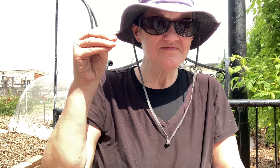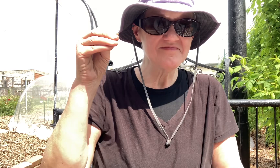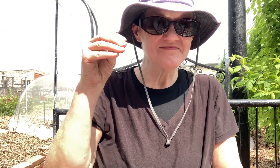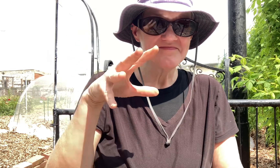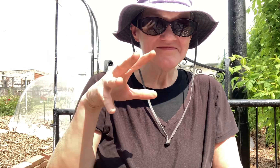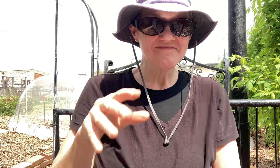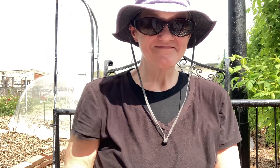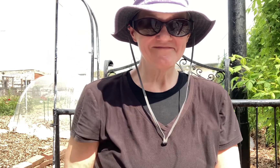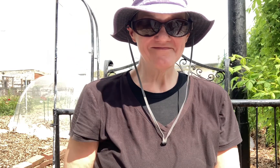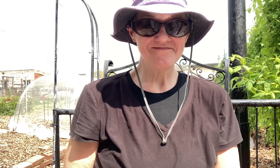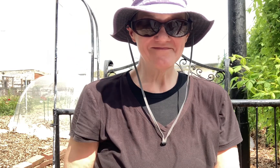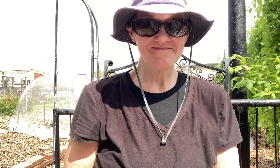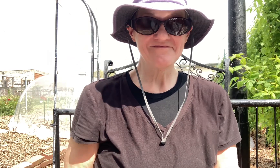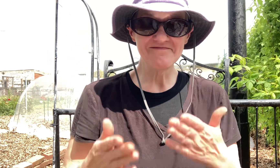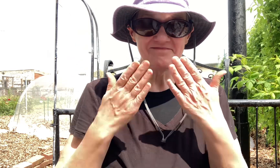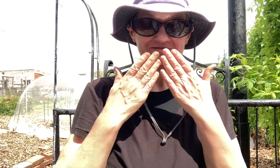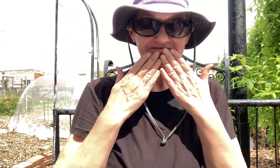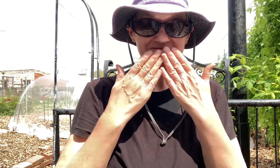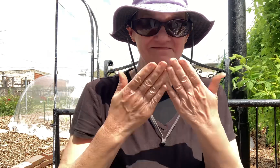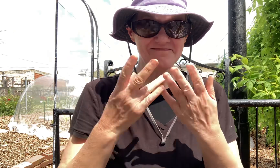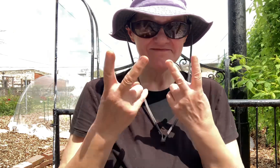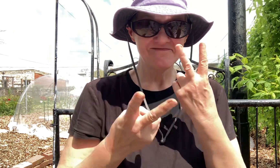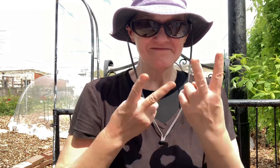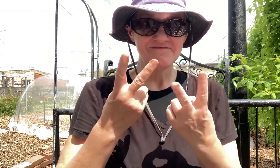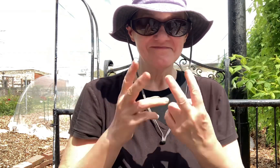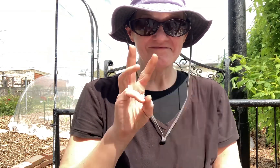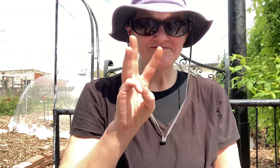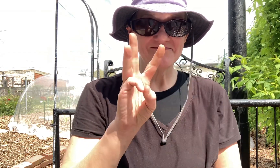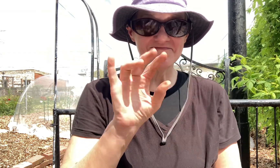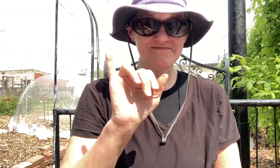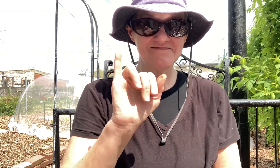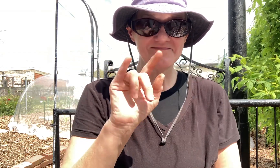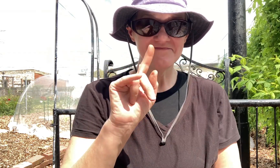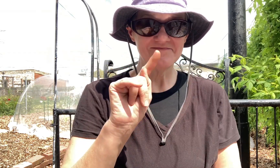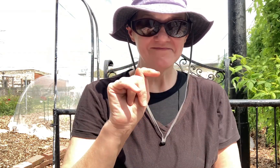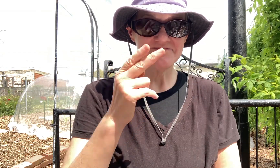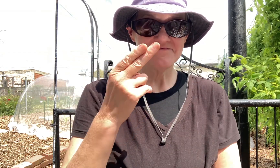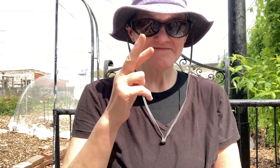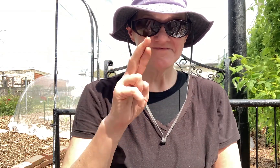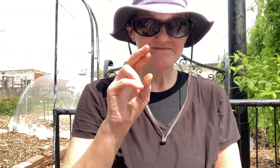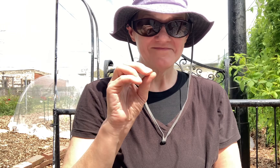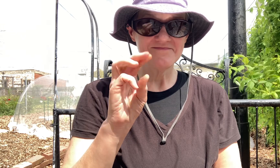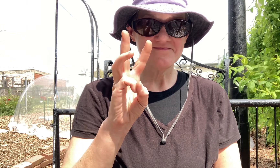spread out and get maximum sun. Thank you for visiting Withrow